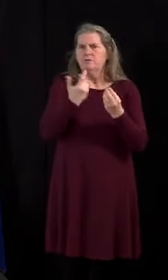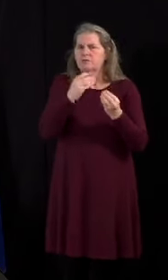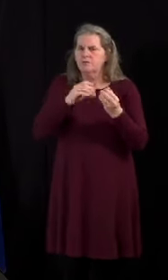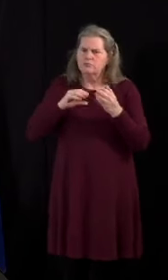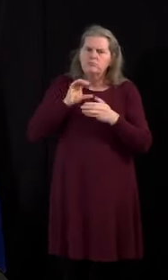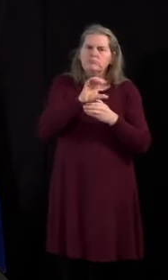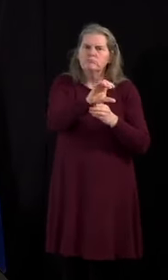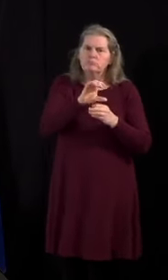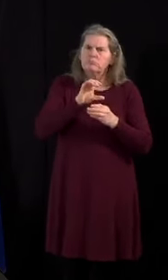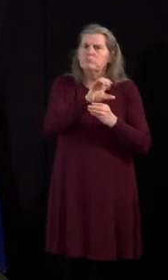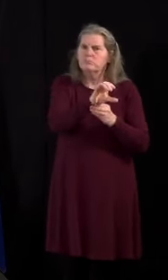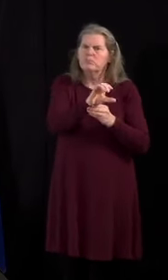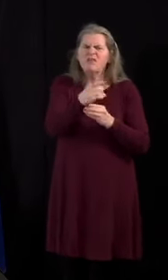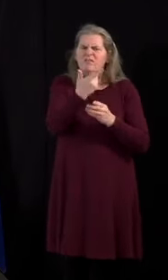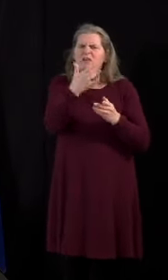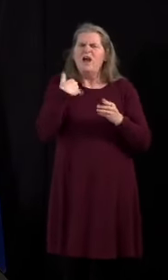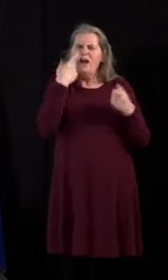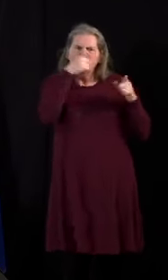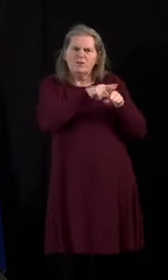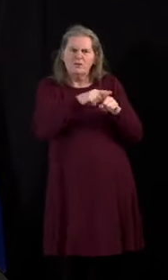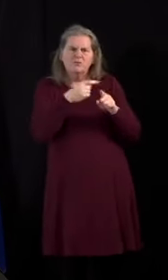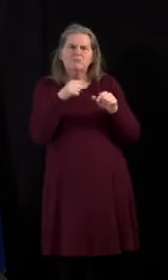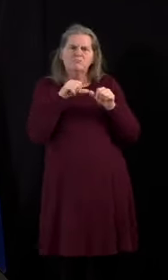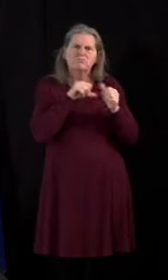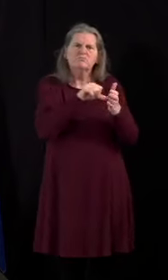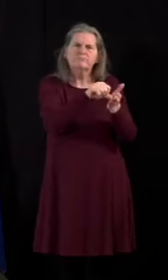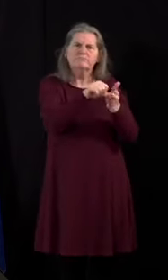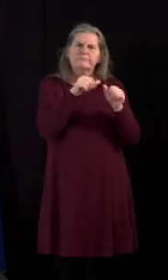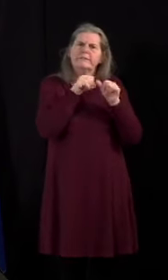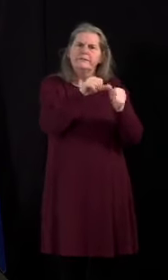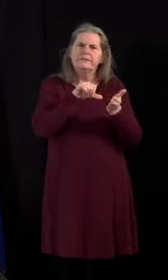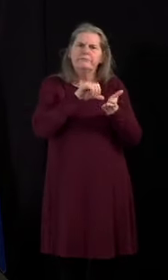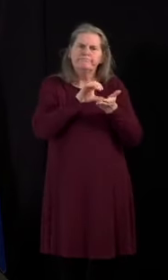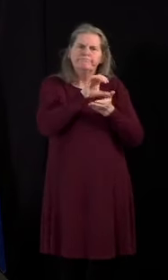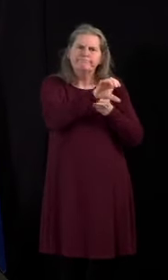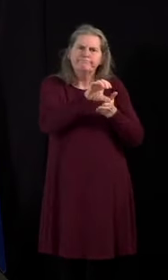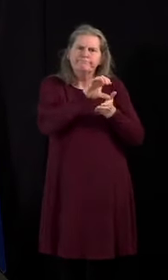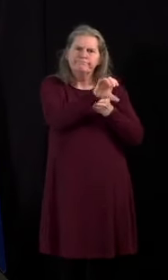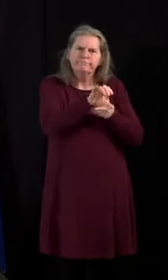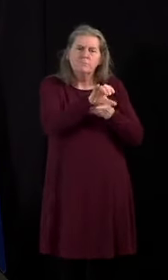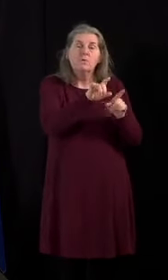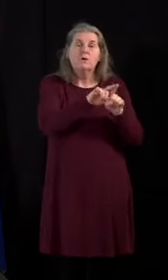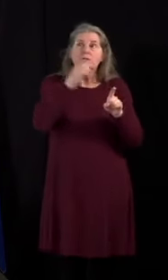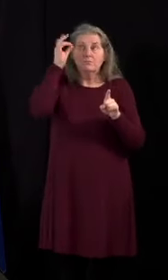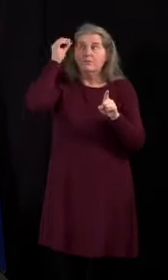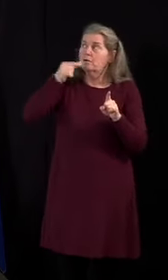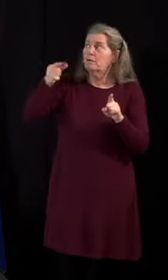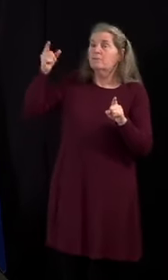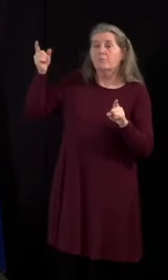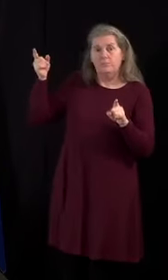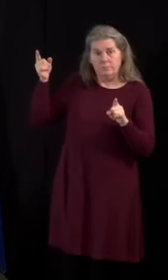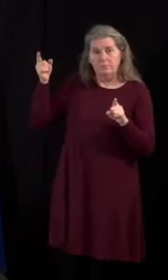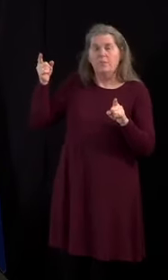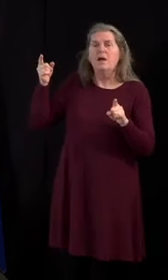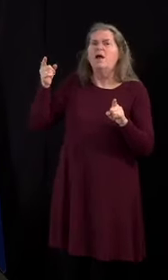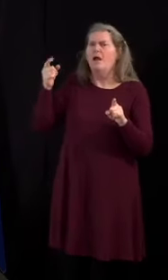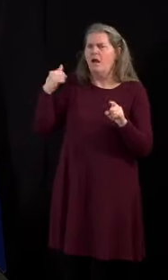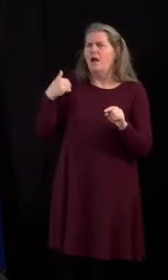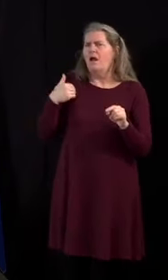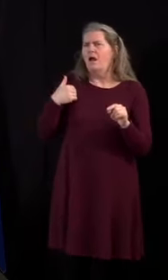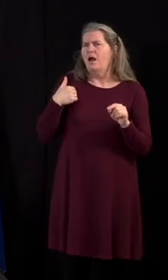through their agreements that they have. And we also know that the federal government has